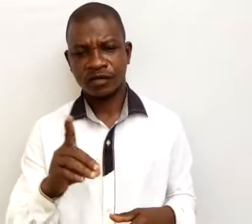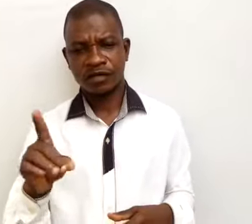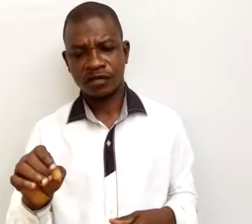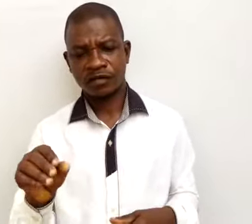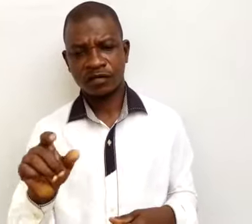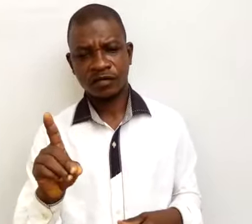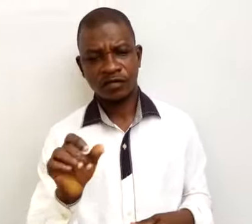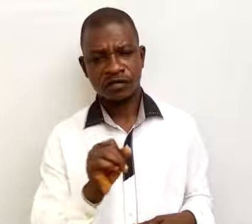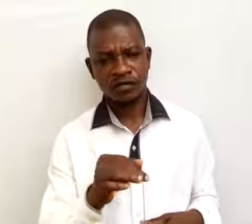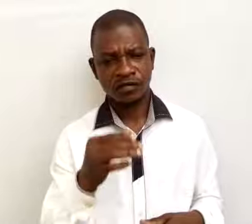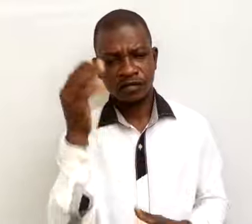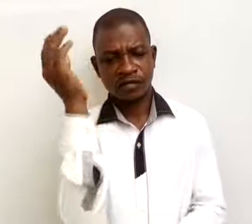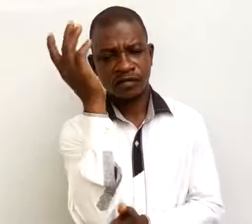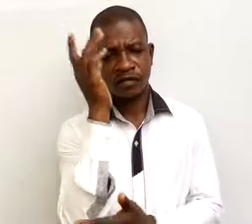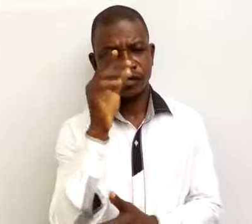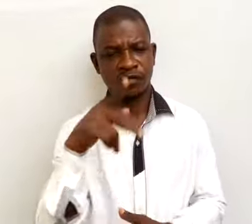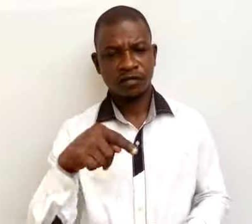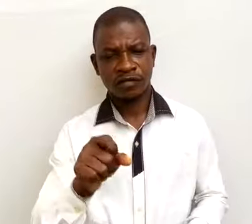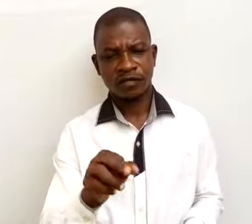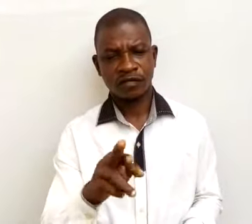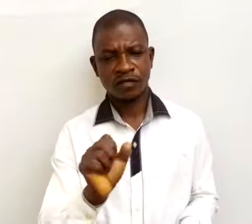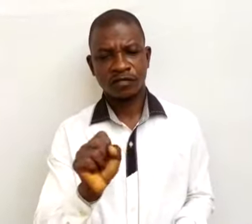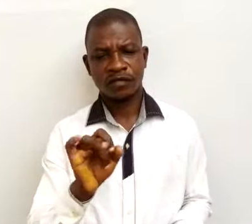a plant parasite.